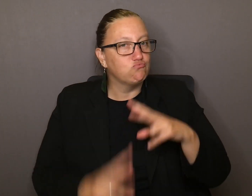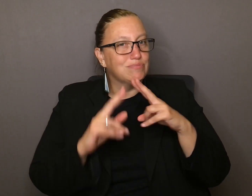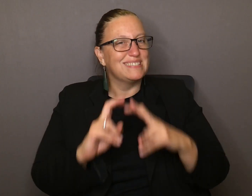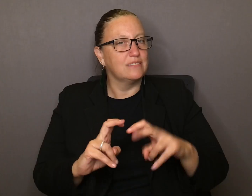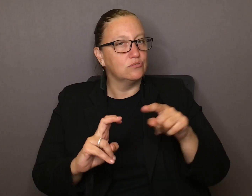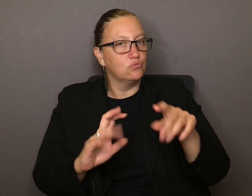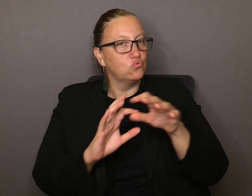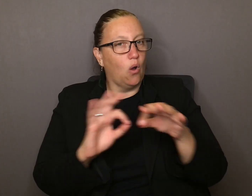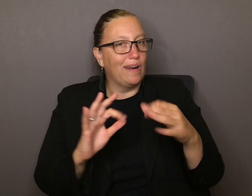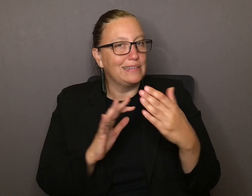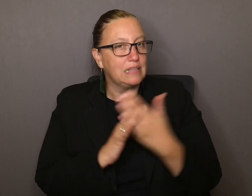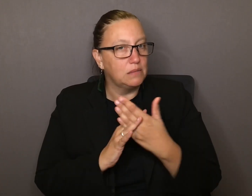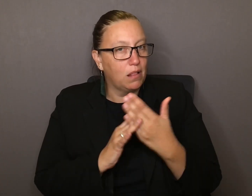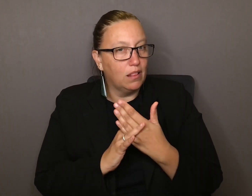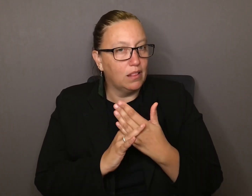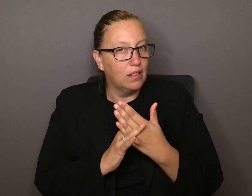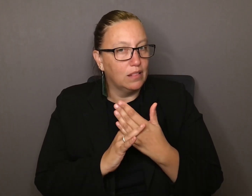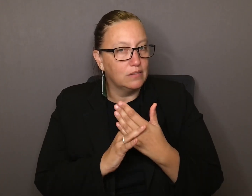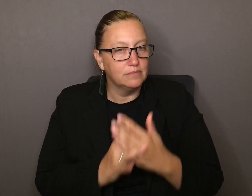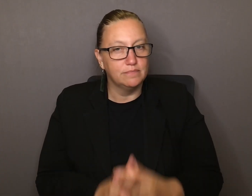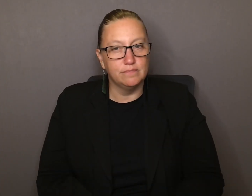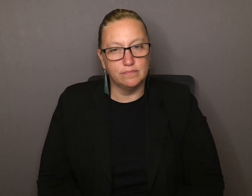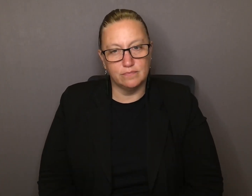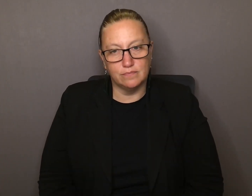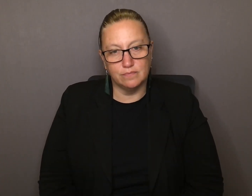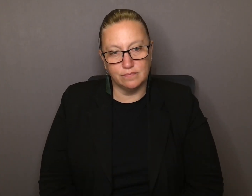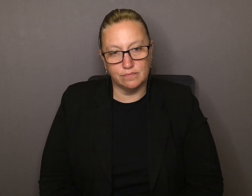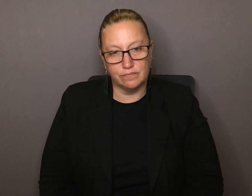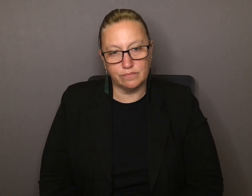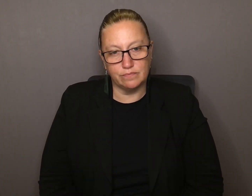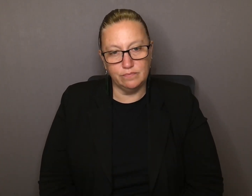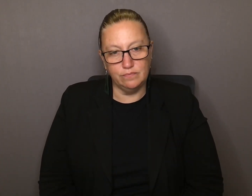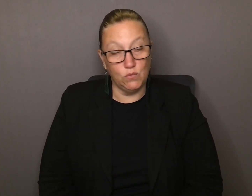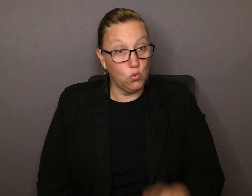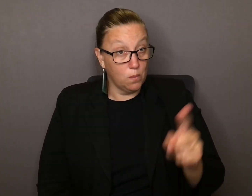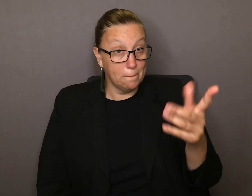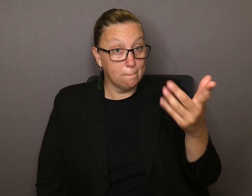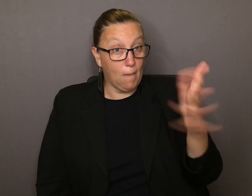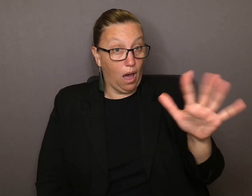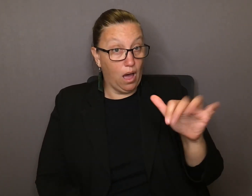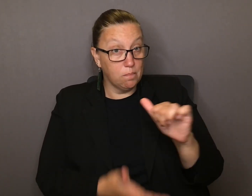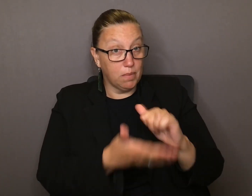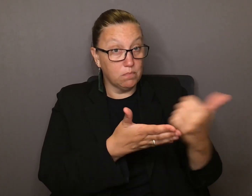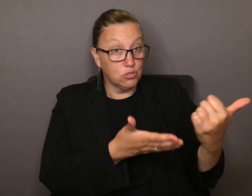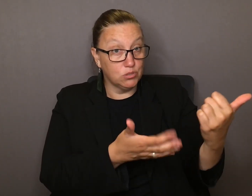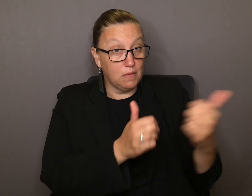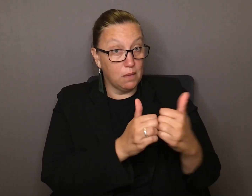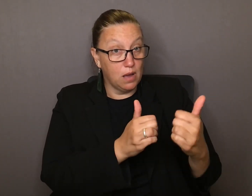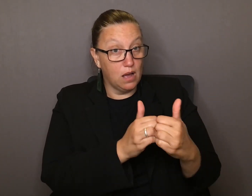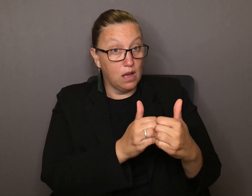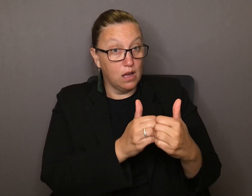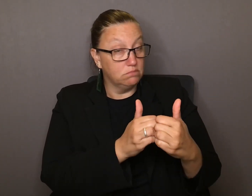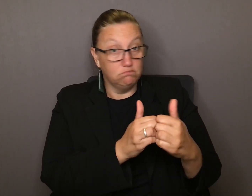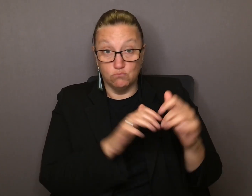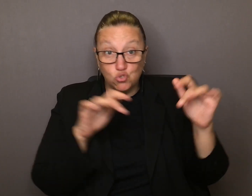just unless you have a paper published, some people feel that it's very hard to get